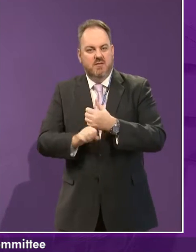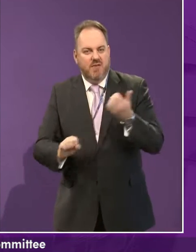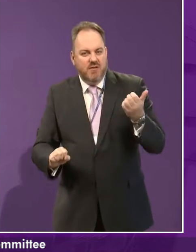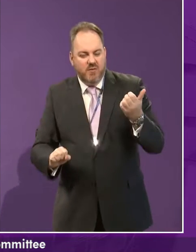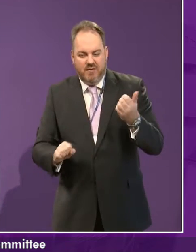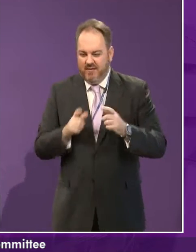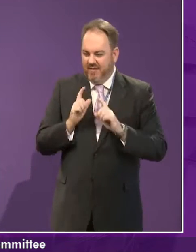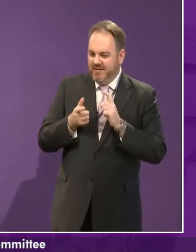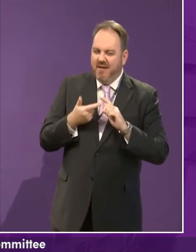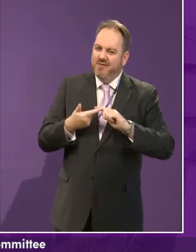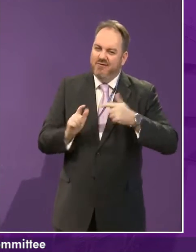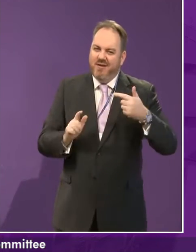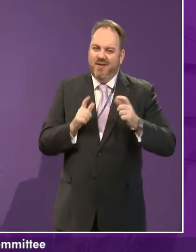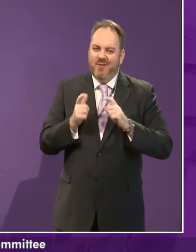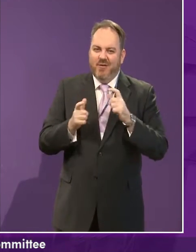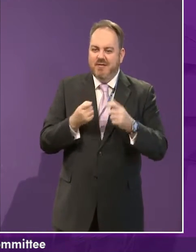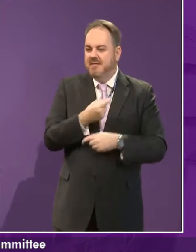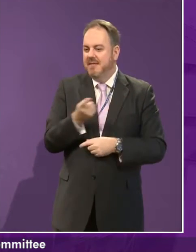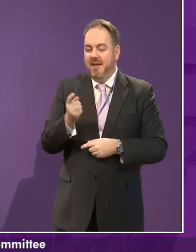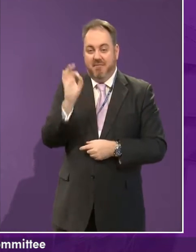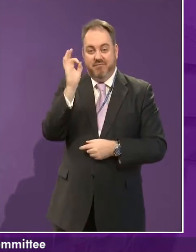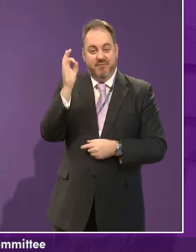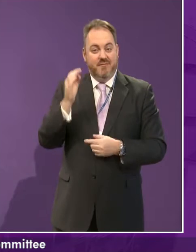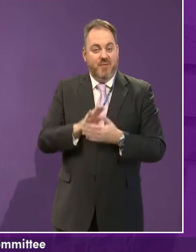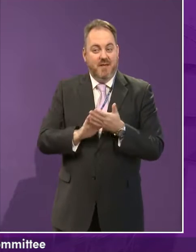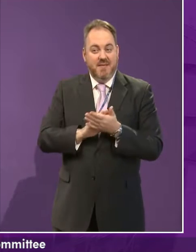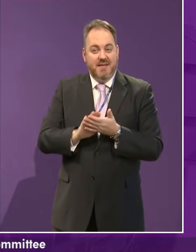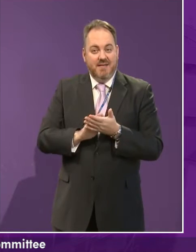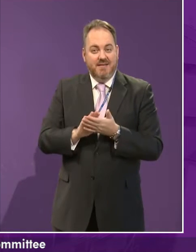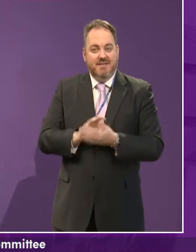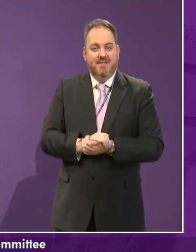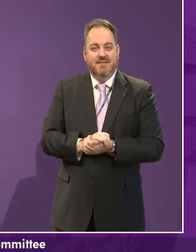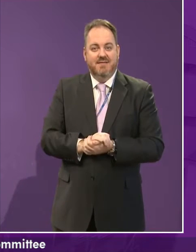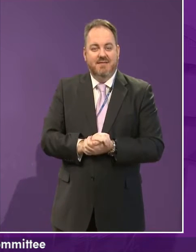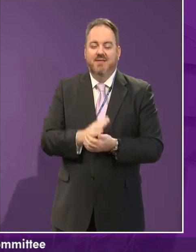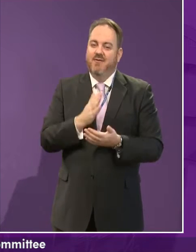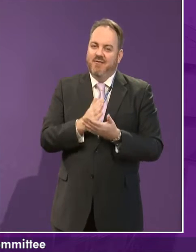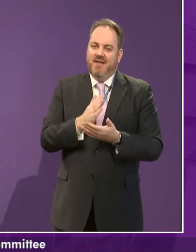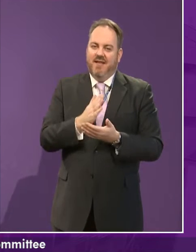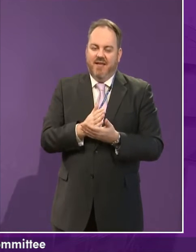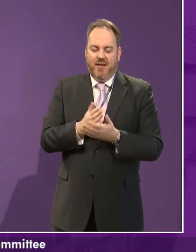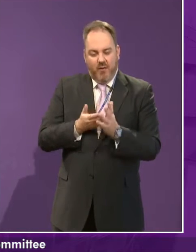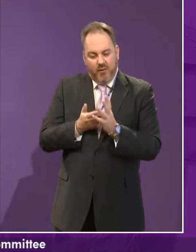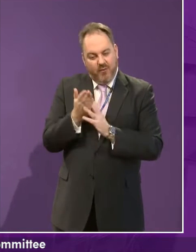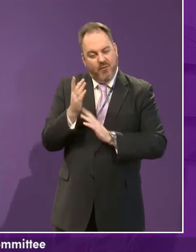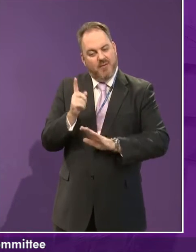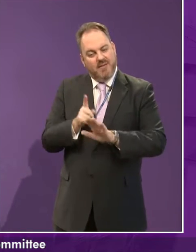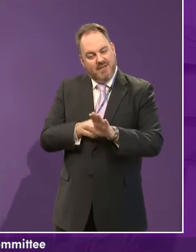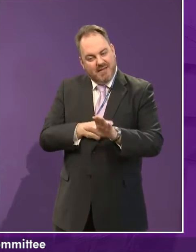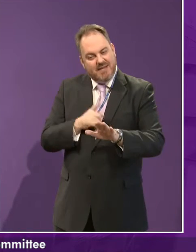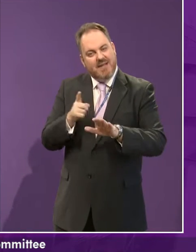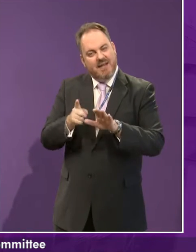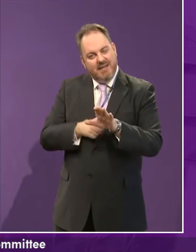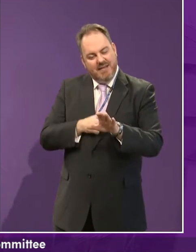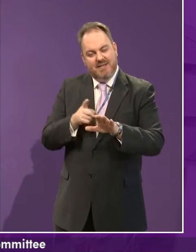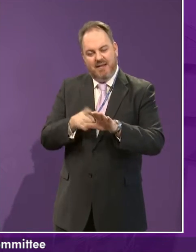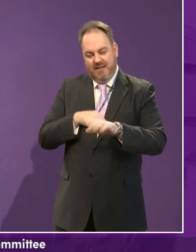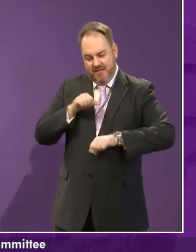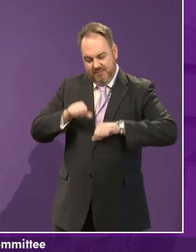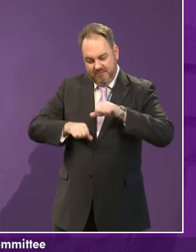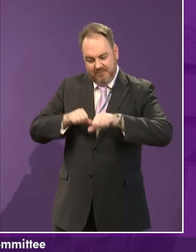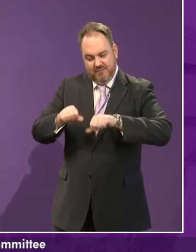UCAS have developed their services over many years. They've moved away from a